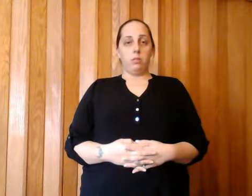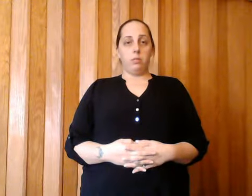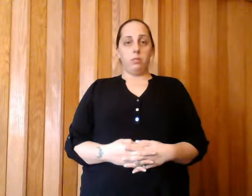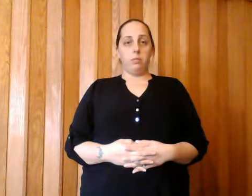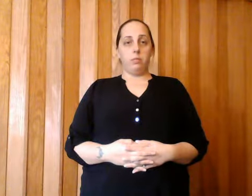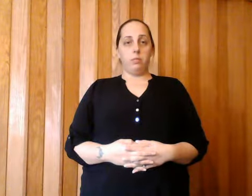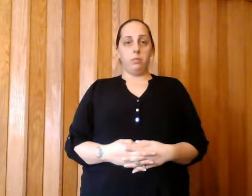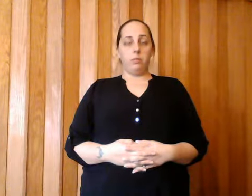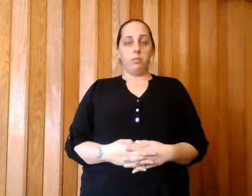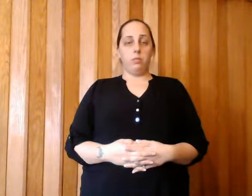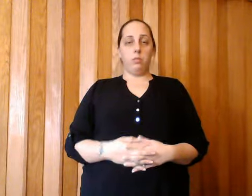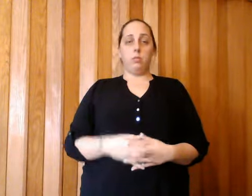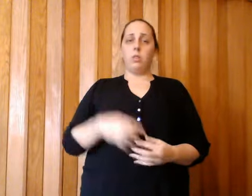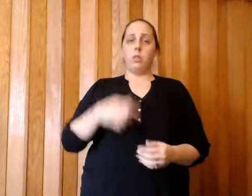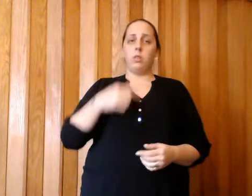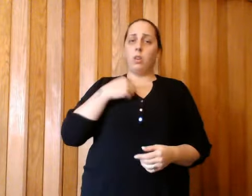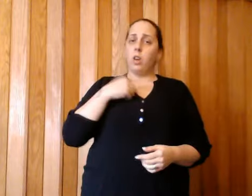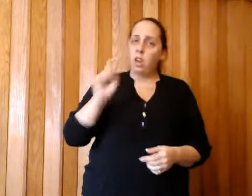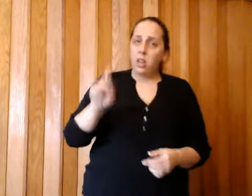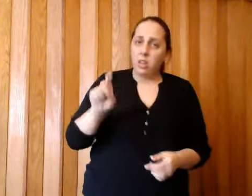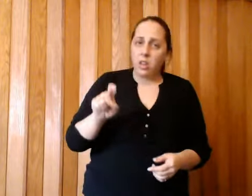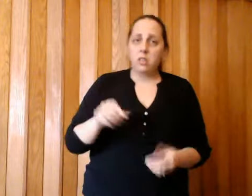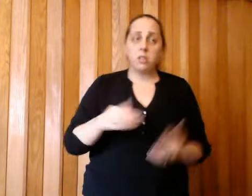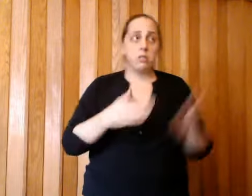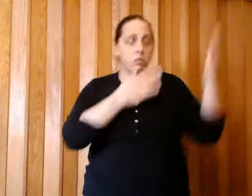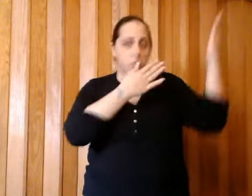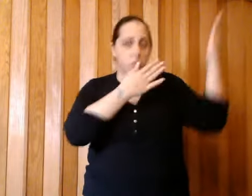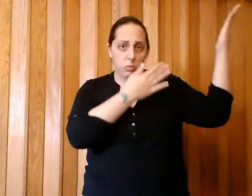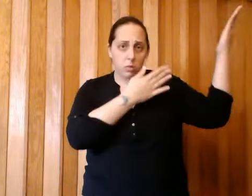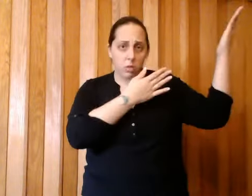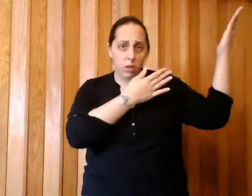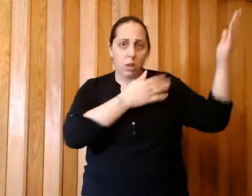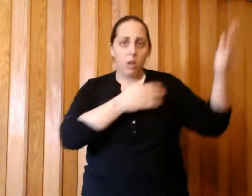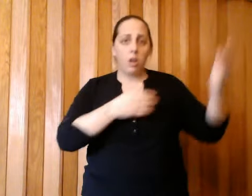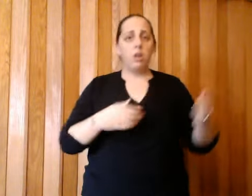of that sort.